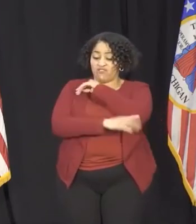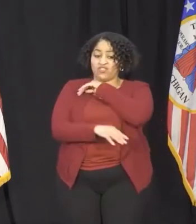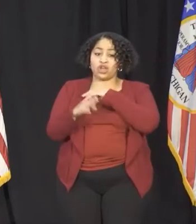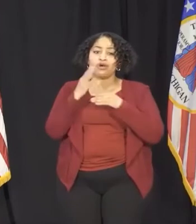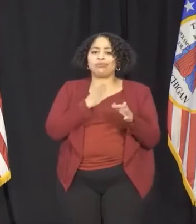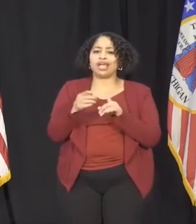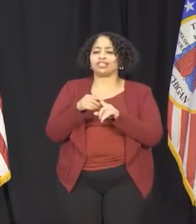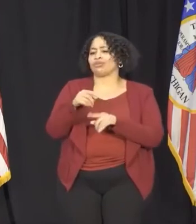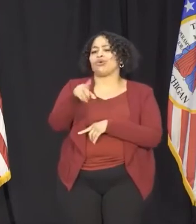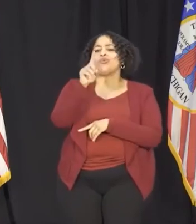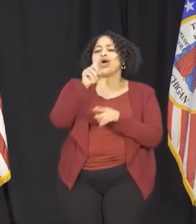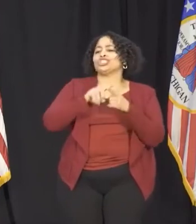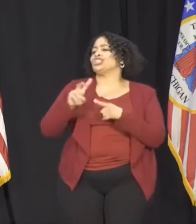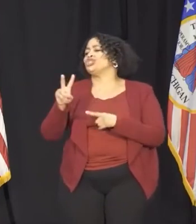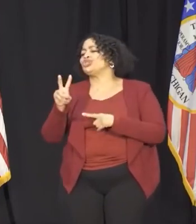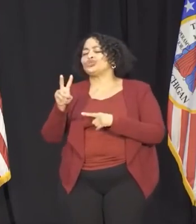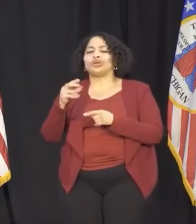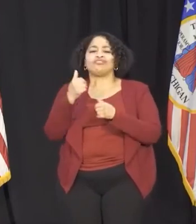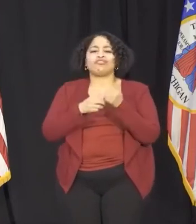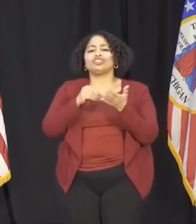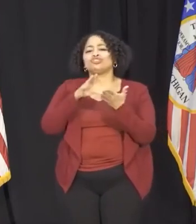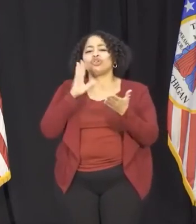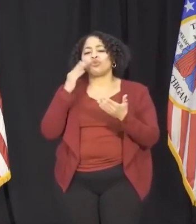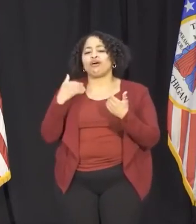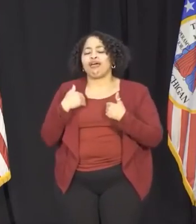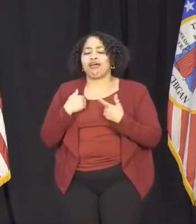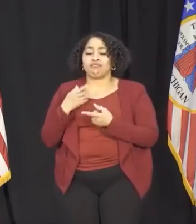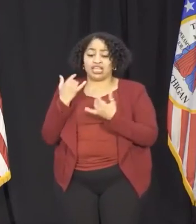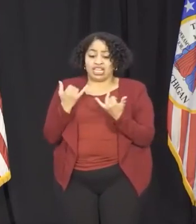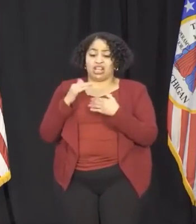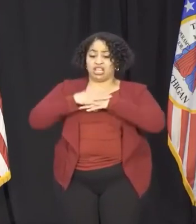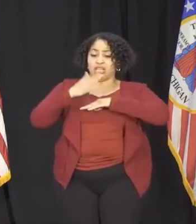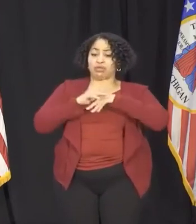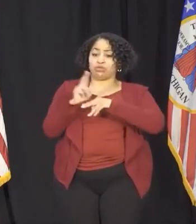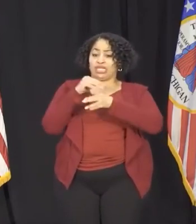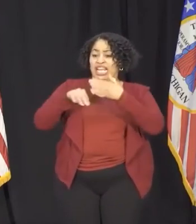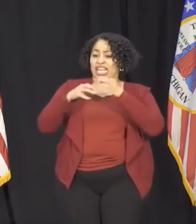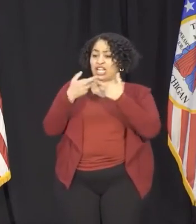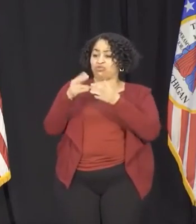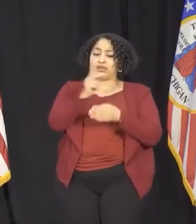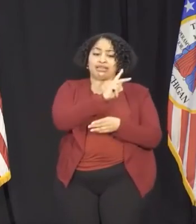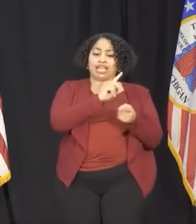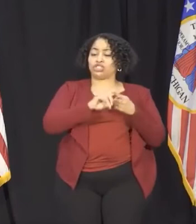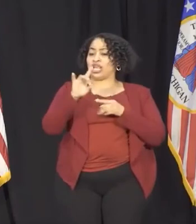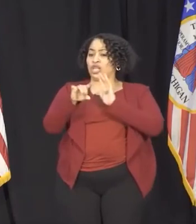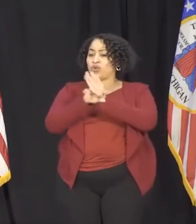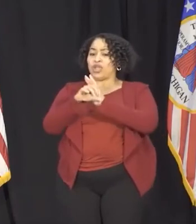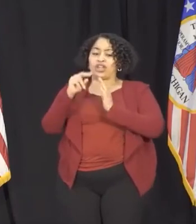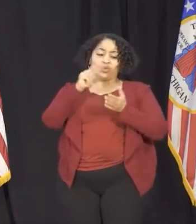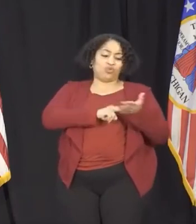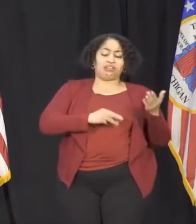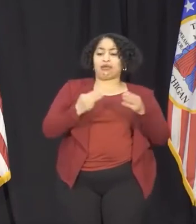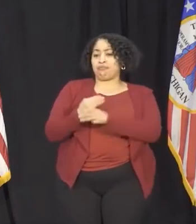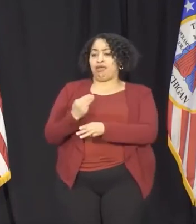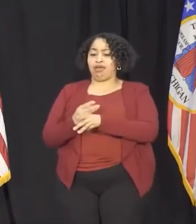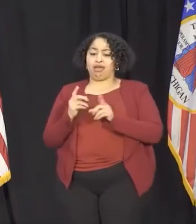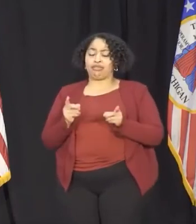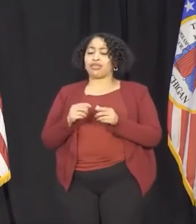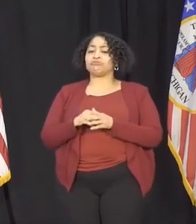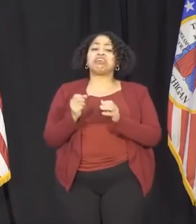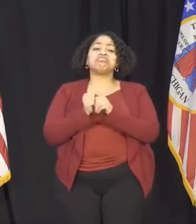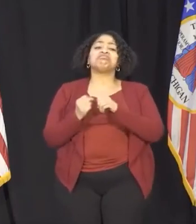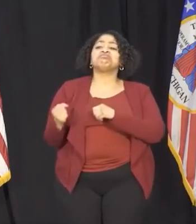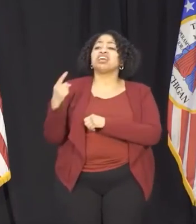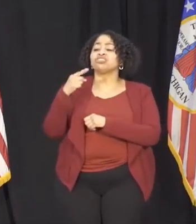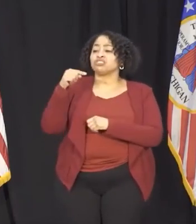about 1-2. And the laptops are being used in the classroom, primarily from K to 8th grade in reading and math.